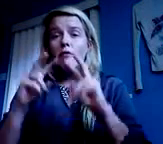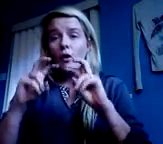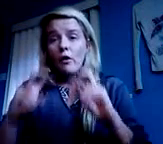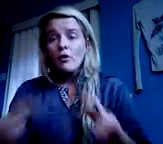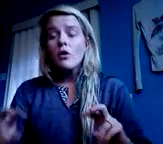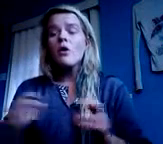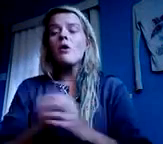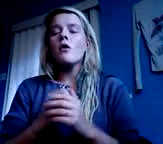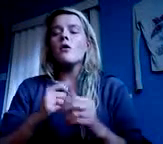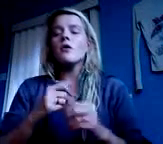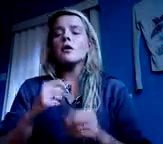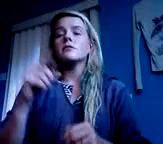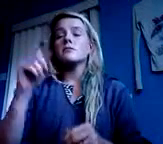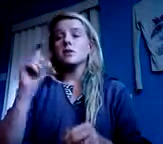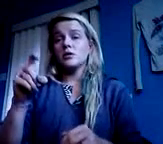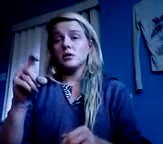over here.